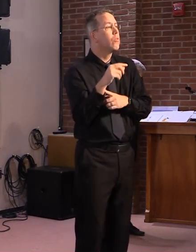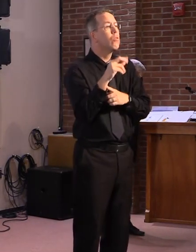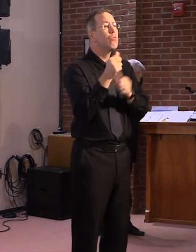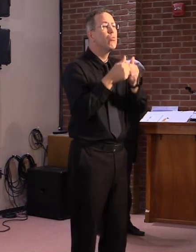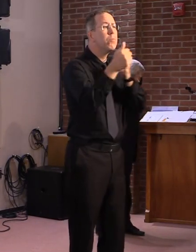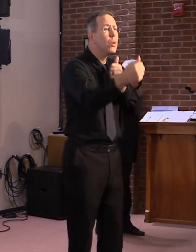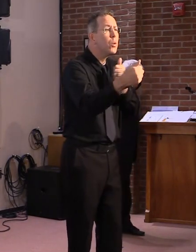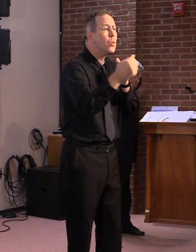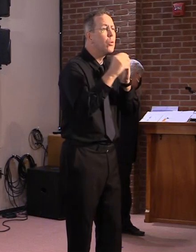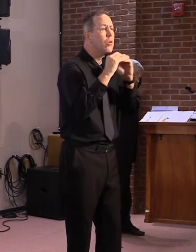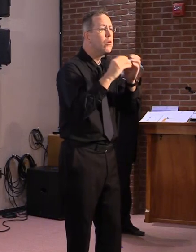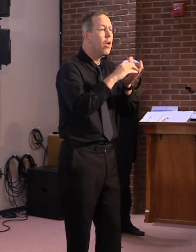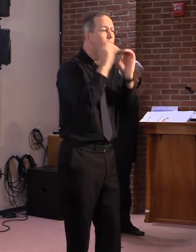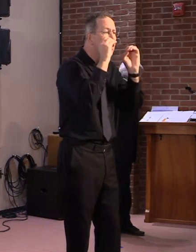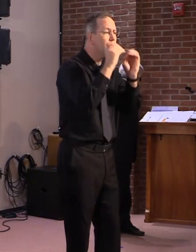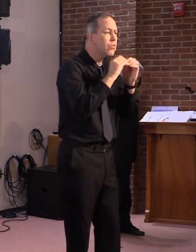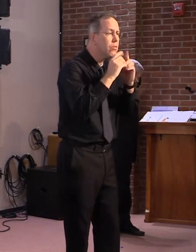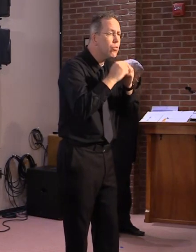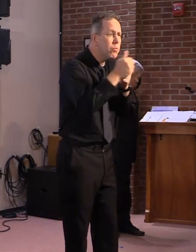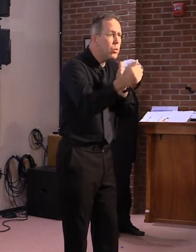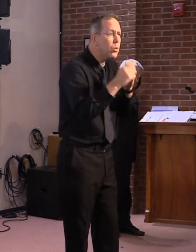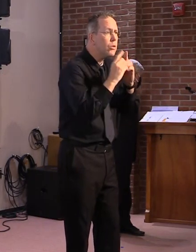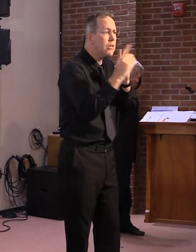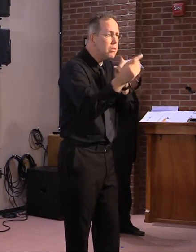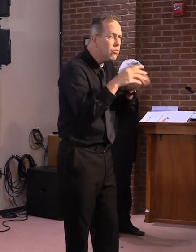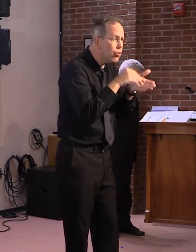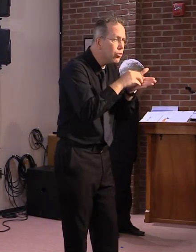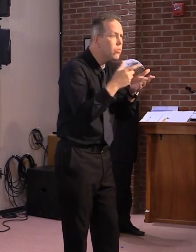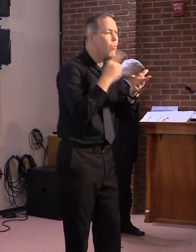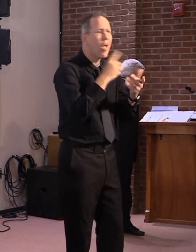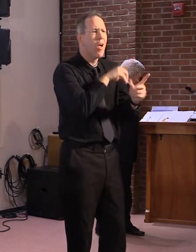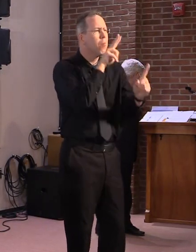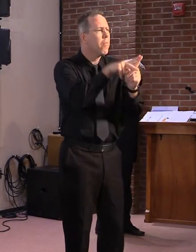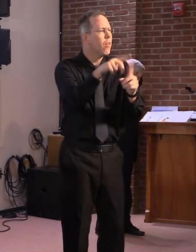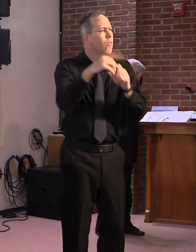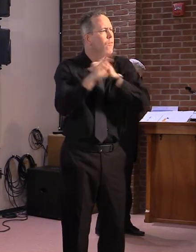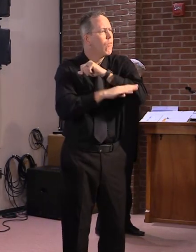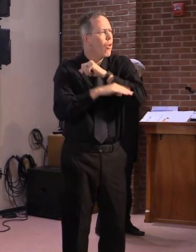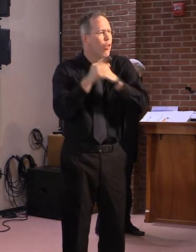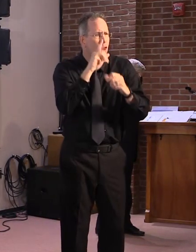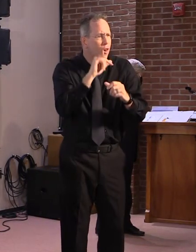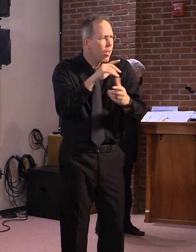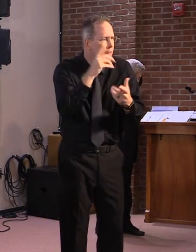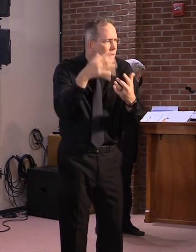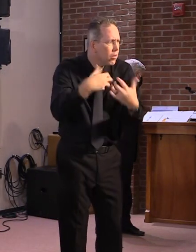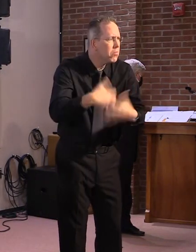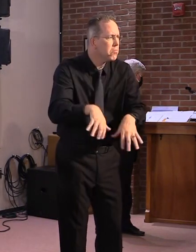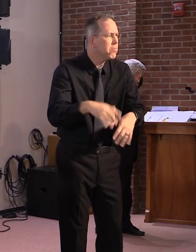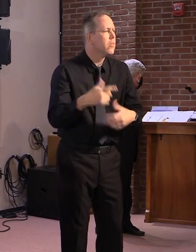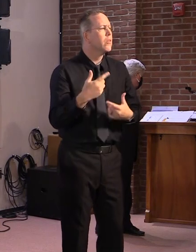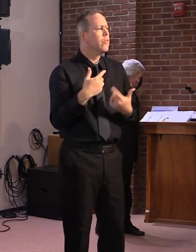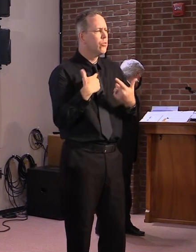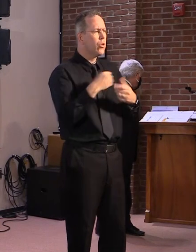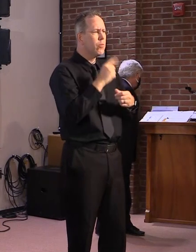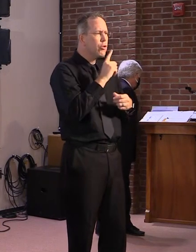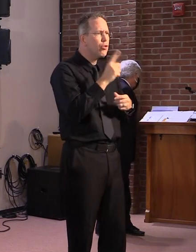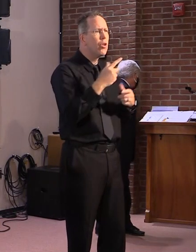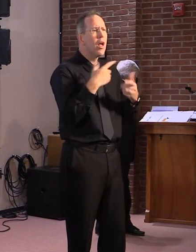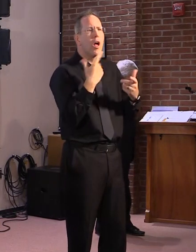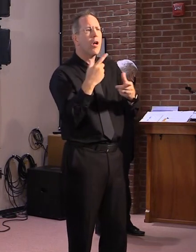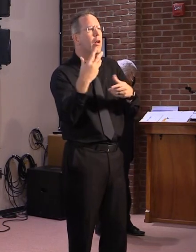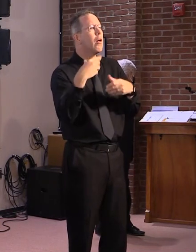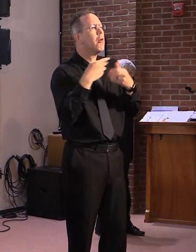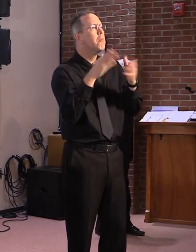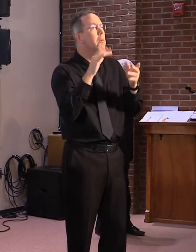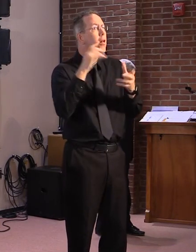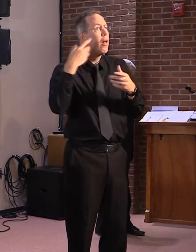we, go with the latest public health information and take our time to ensure that that foundational health guidance is really solid.